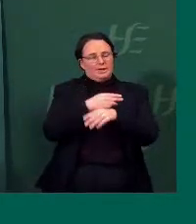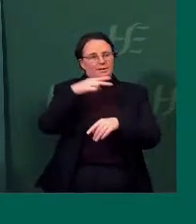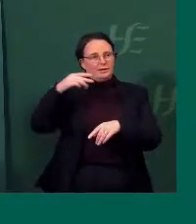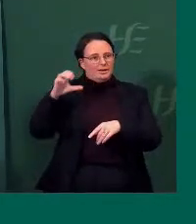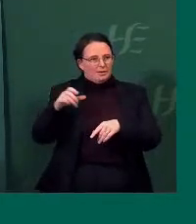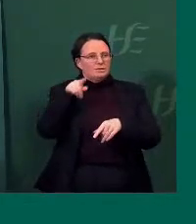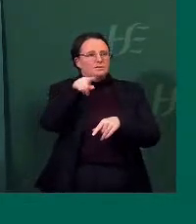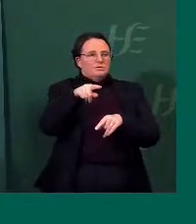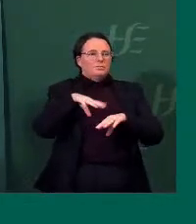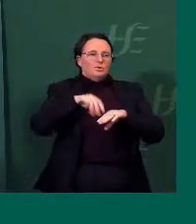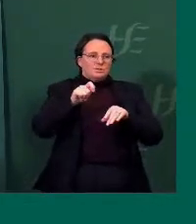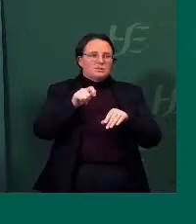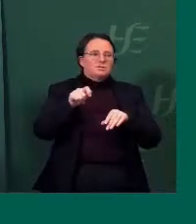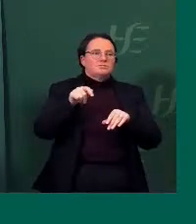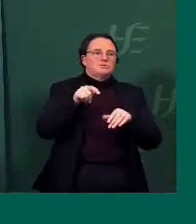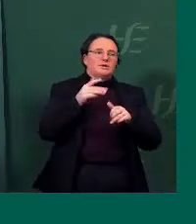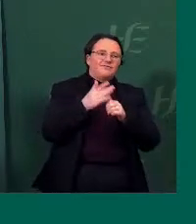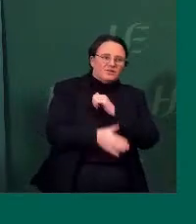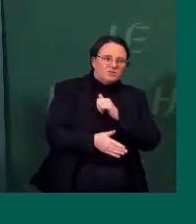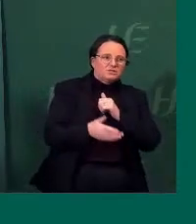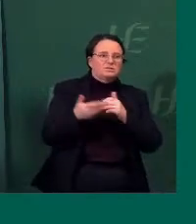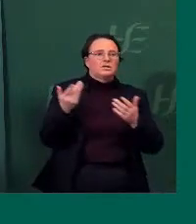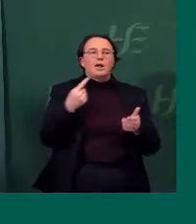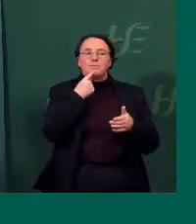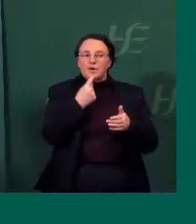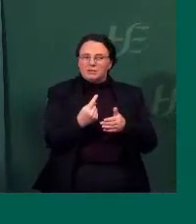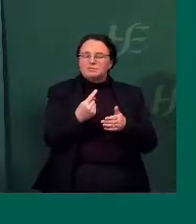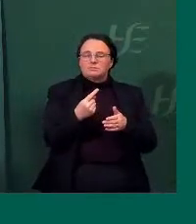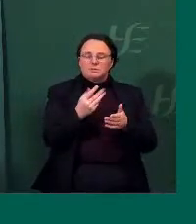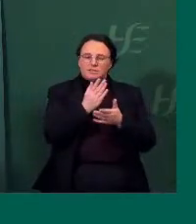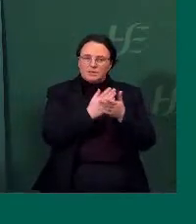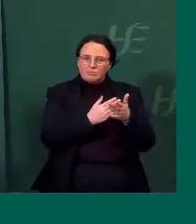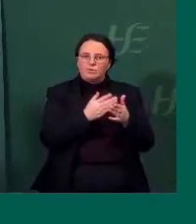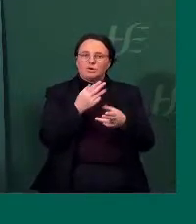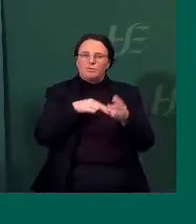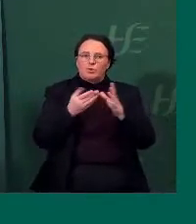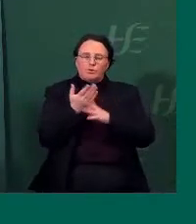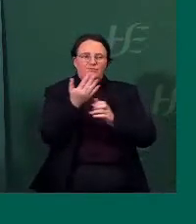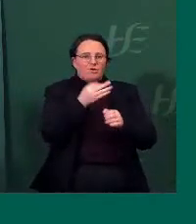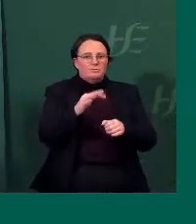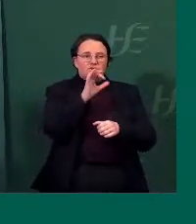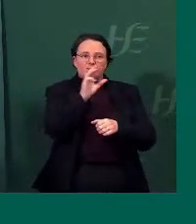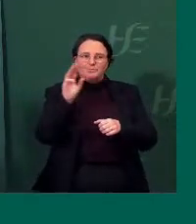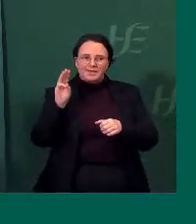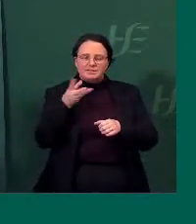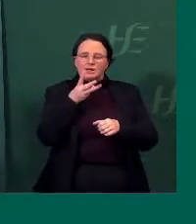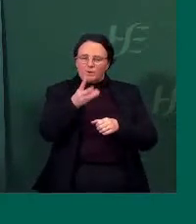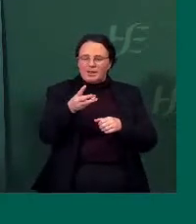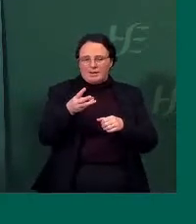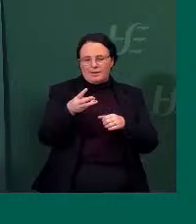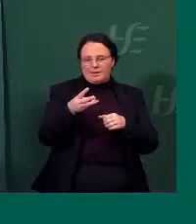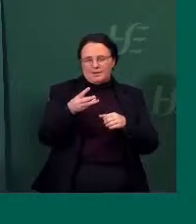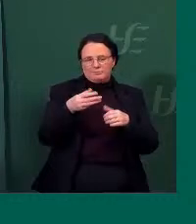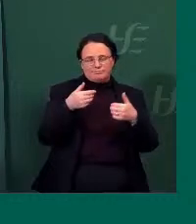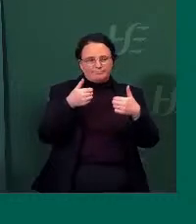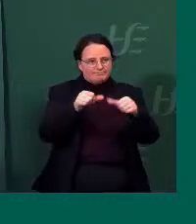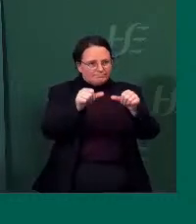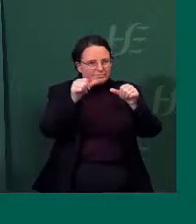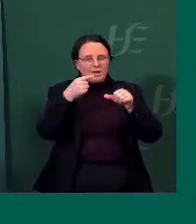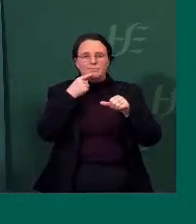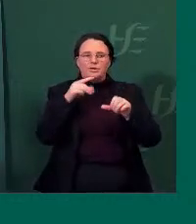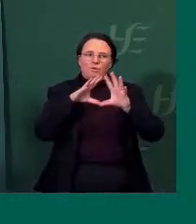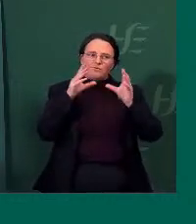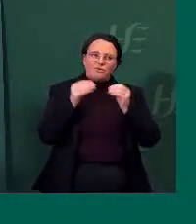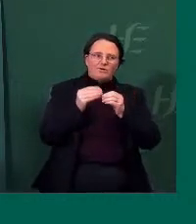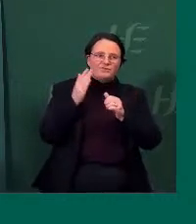substantially complete, and although there's a gap there, there will be some people still coming through from GPs that will start to bridge that gap. But again, substantially completed